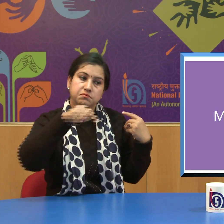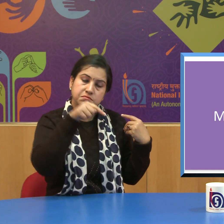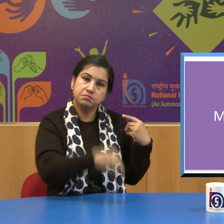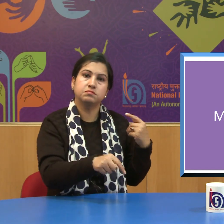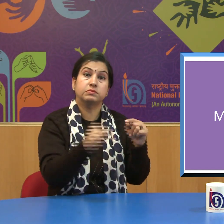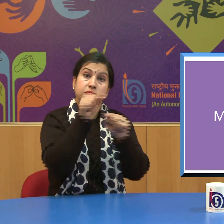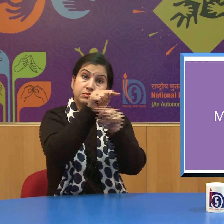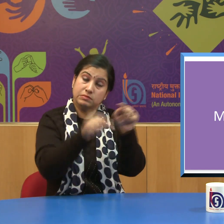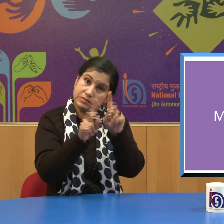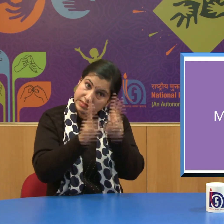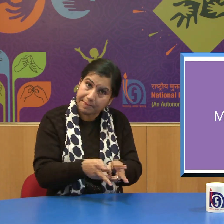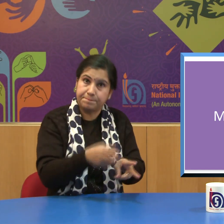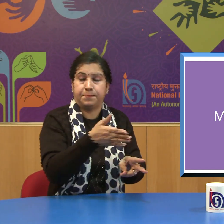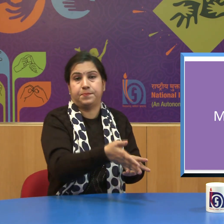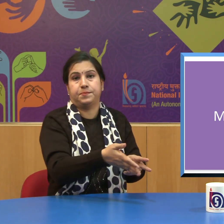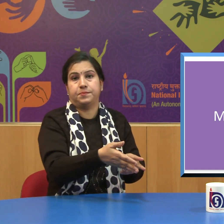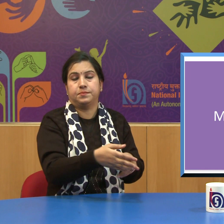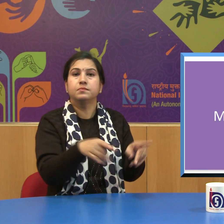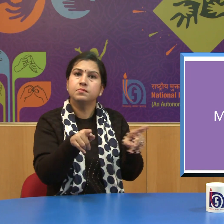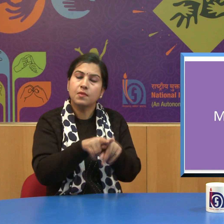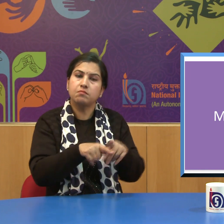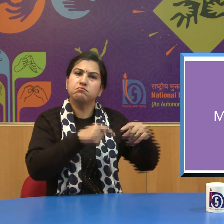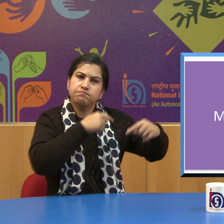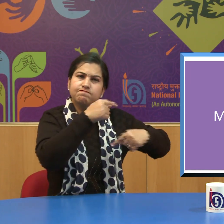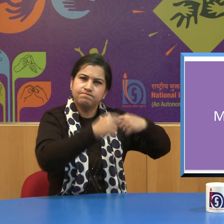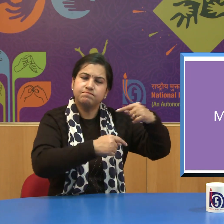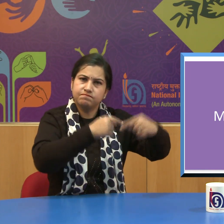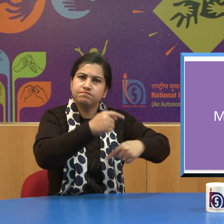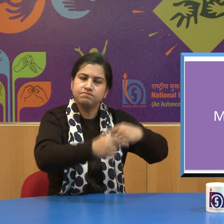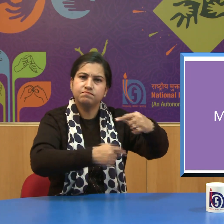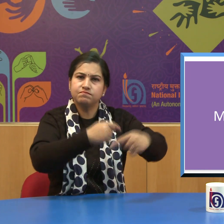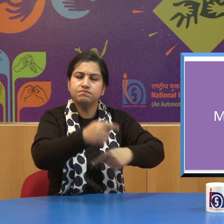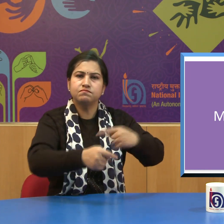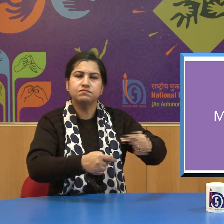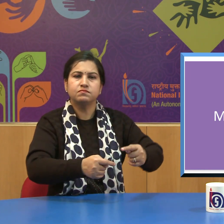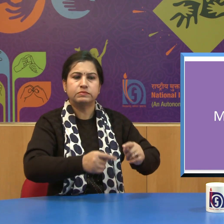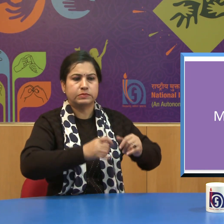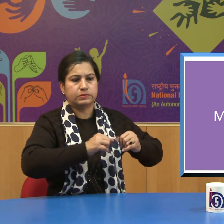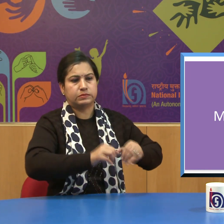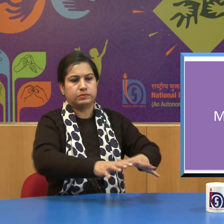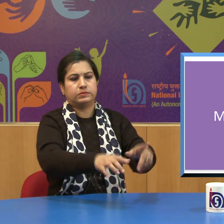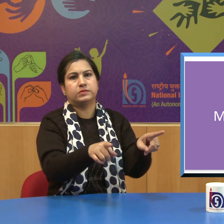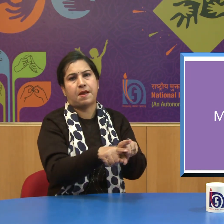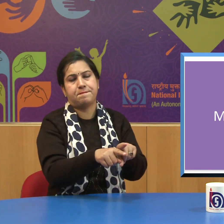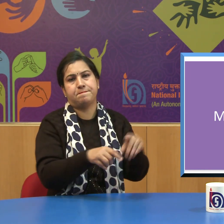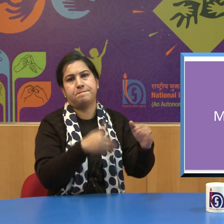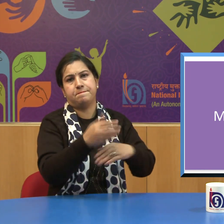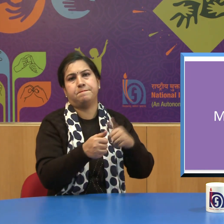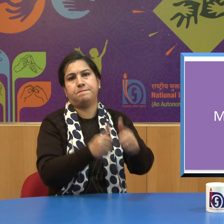And in this way, the cruel system continued from one generation to the